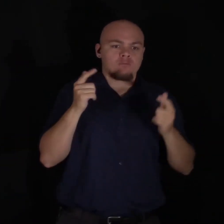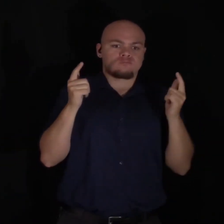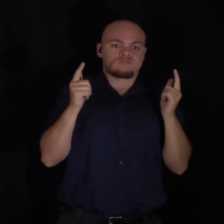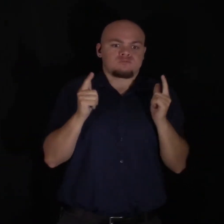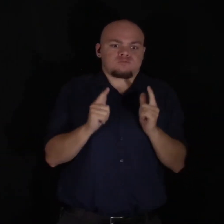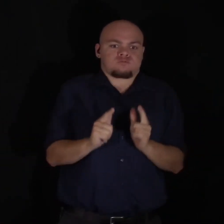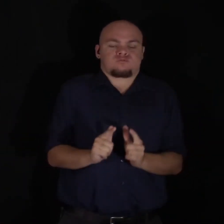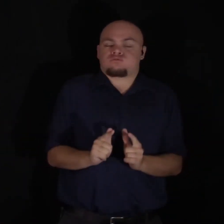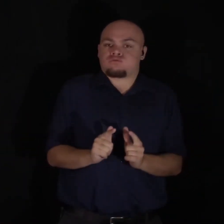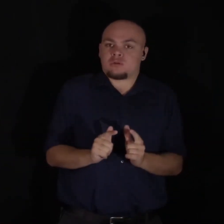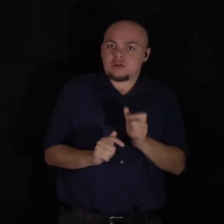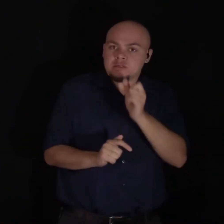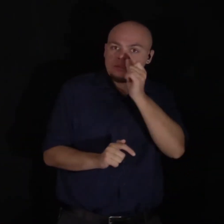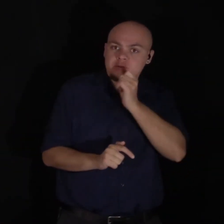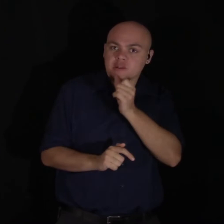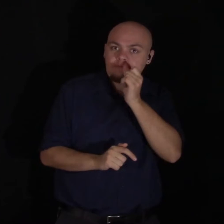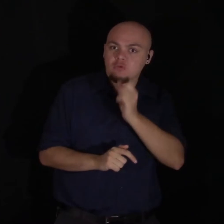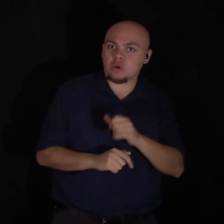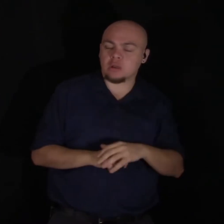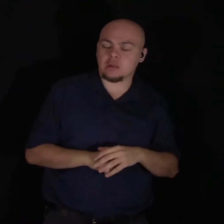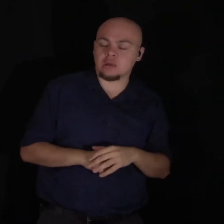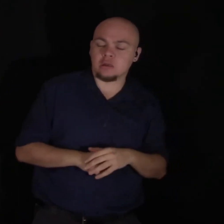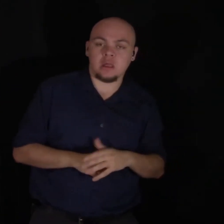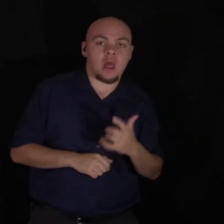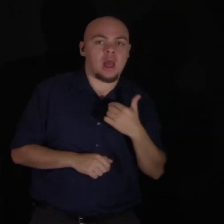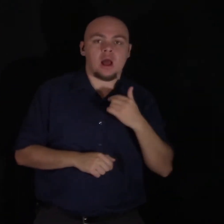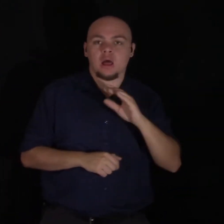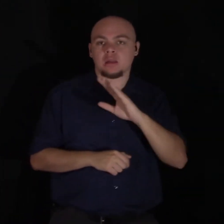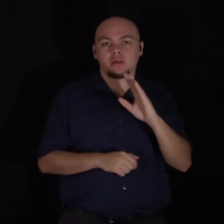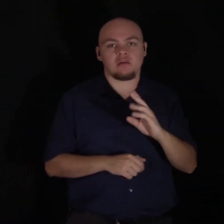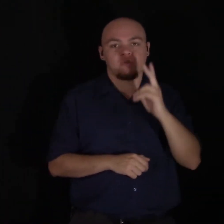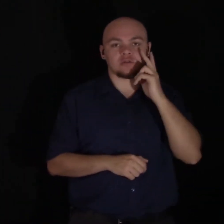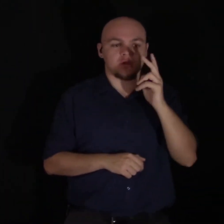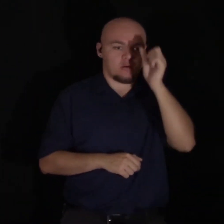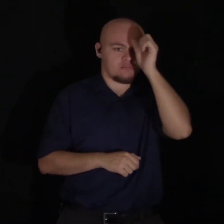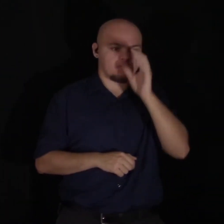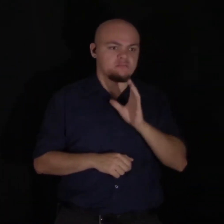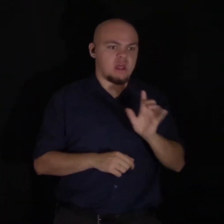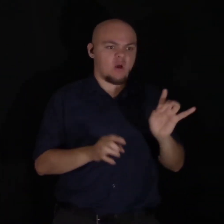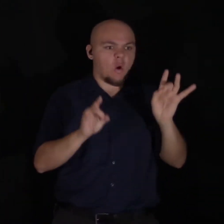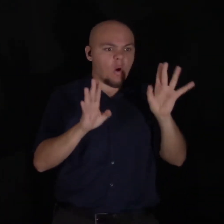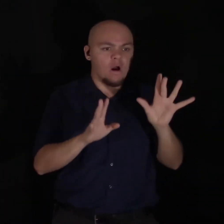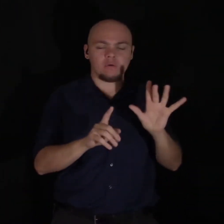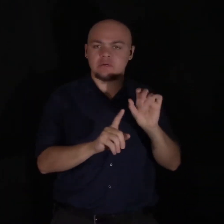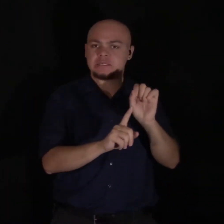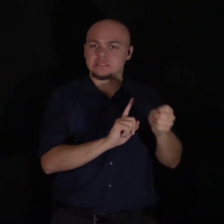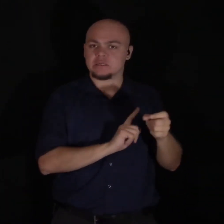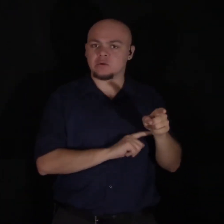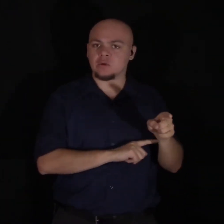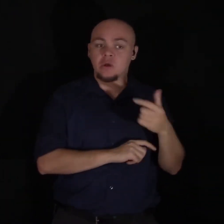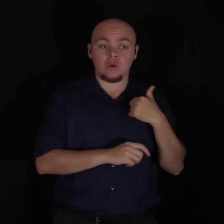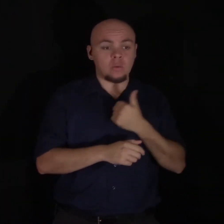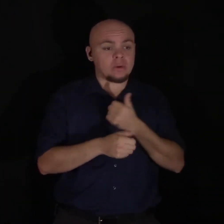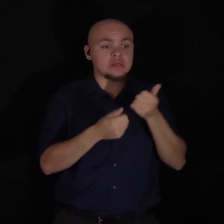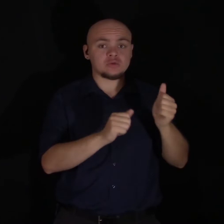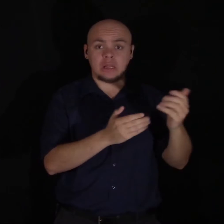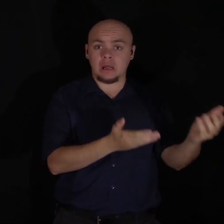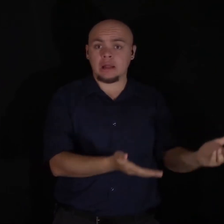suffering. I never saw a man in so wretched a condition. We attempted to carry him into the cabin,